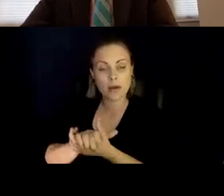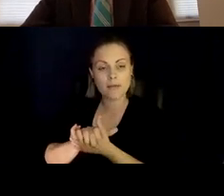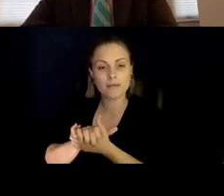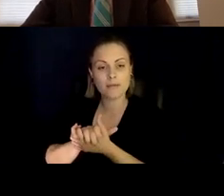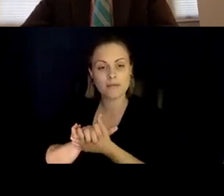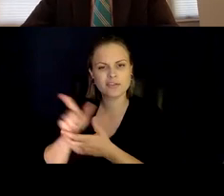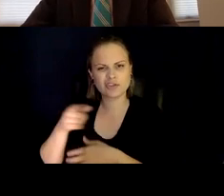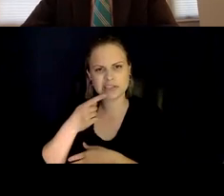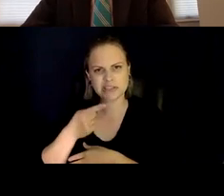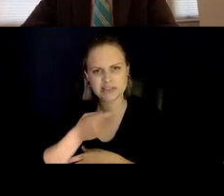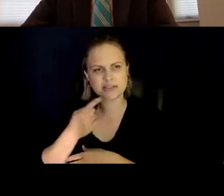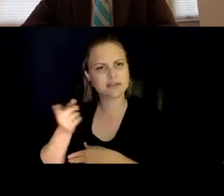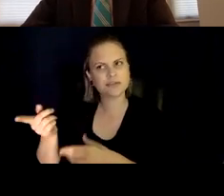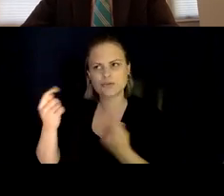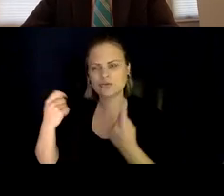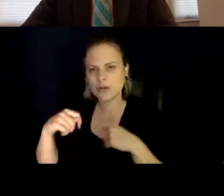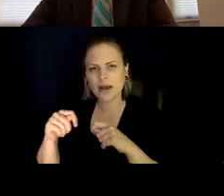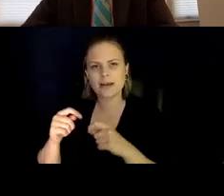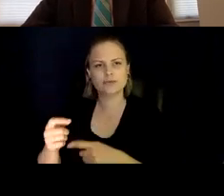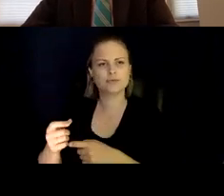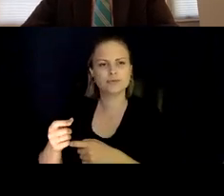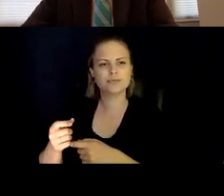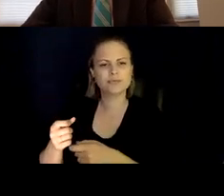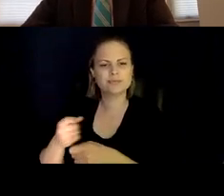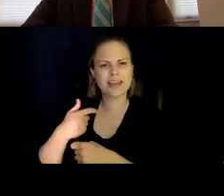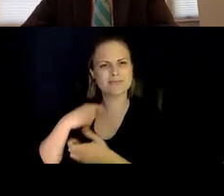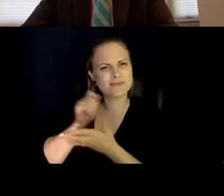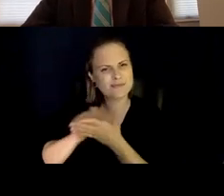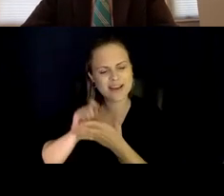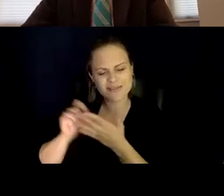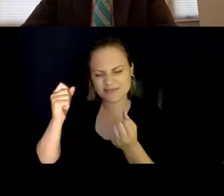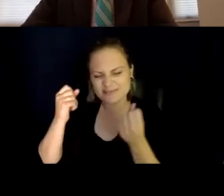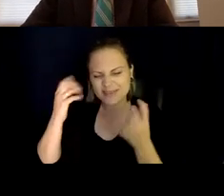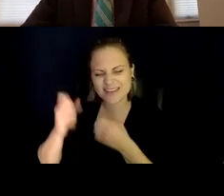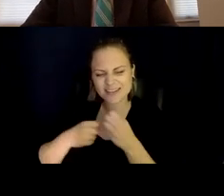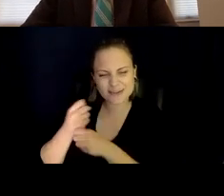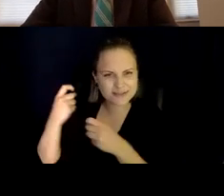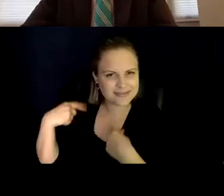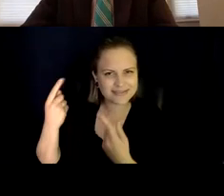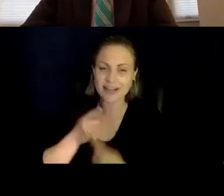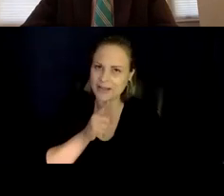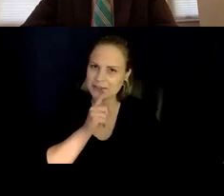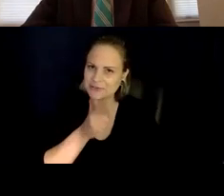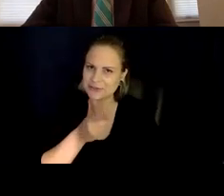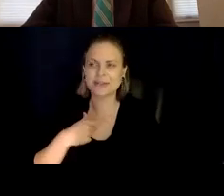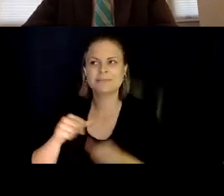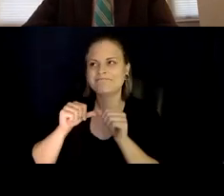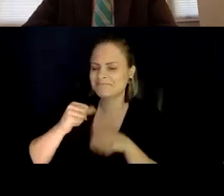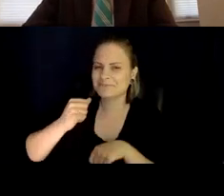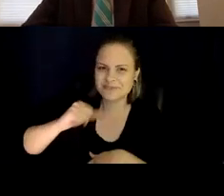was saying that she's been trying to get me to write for several years, which is true. And I keep resisting.